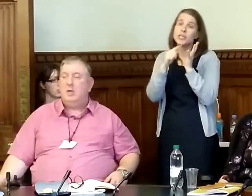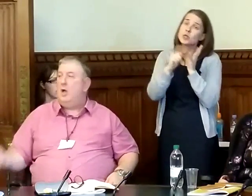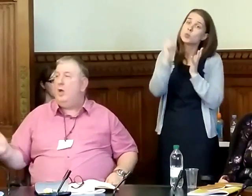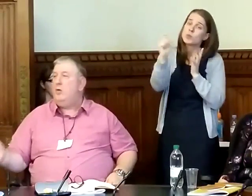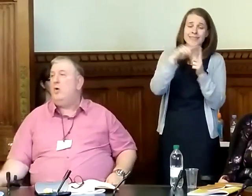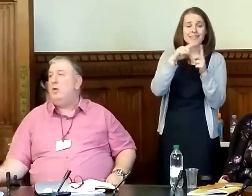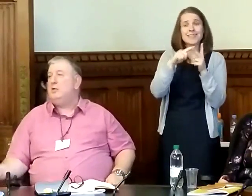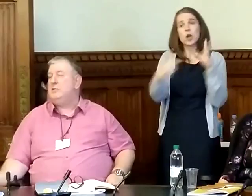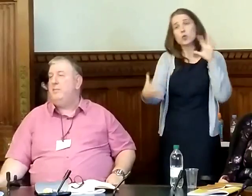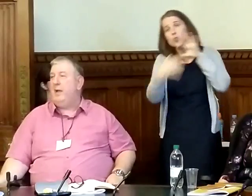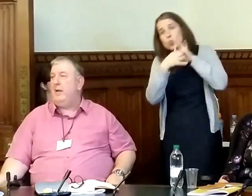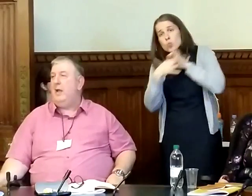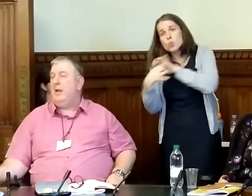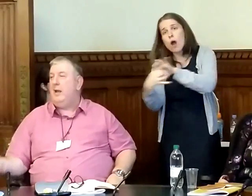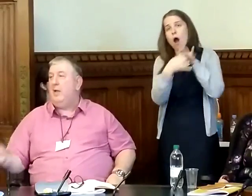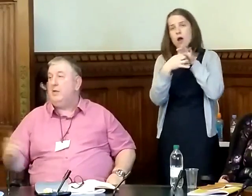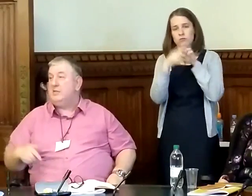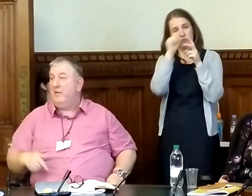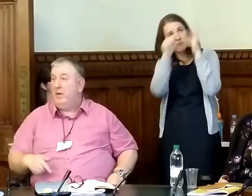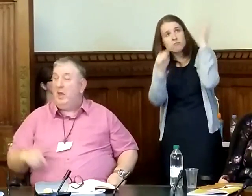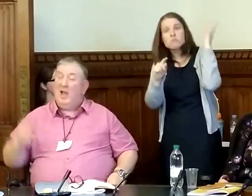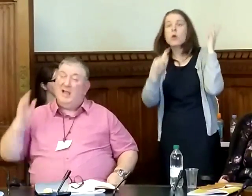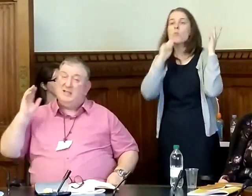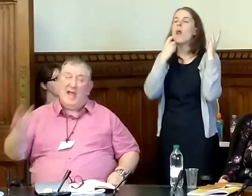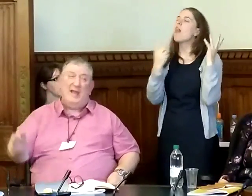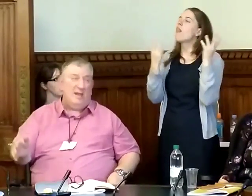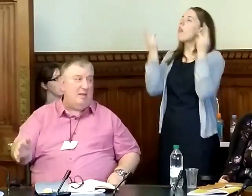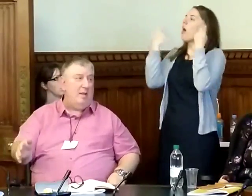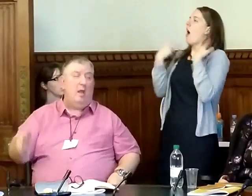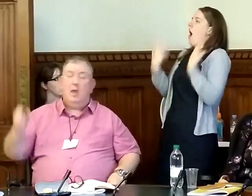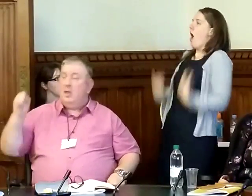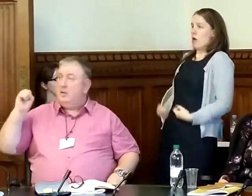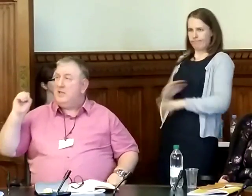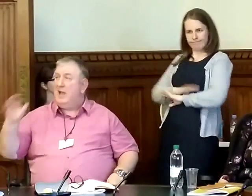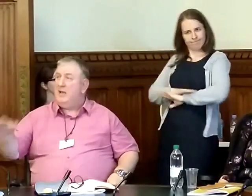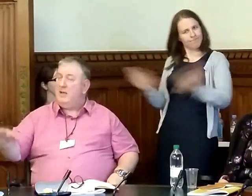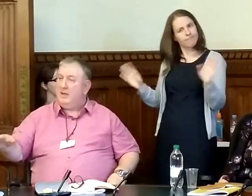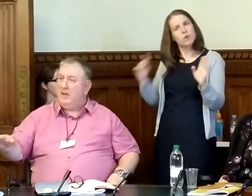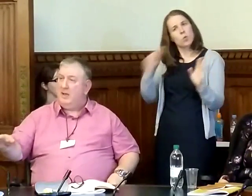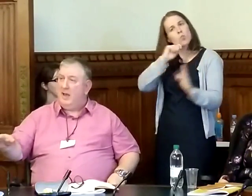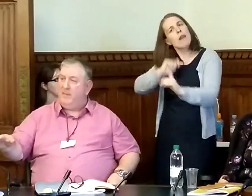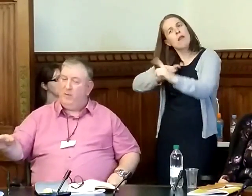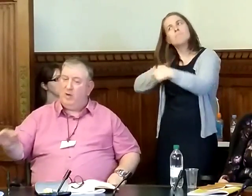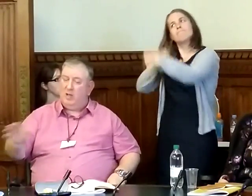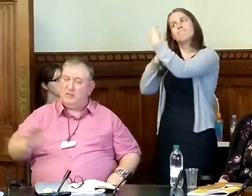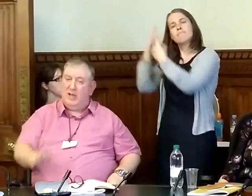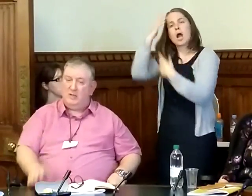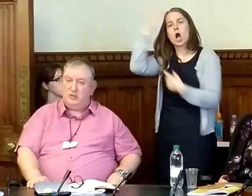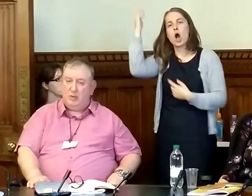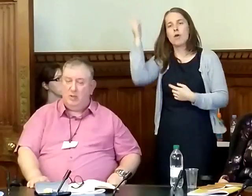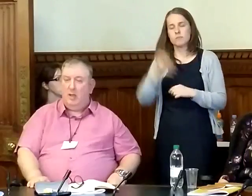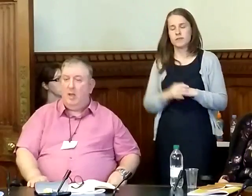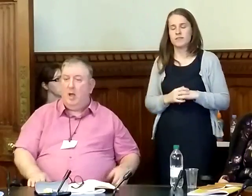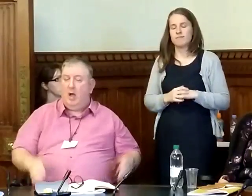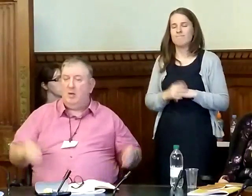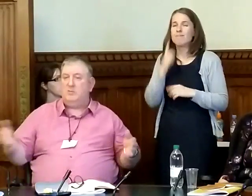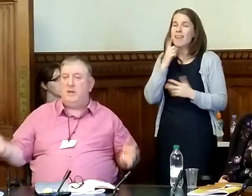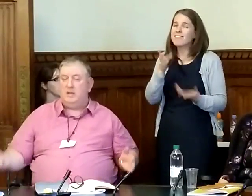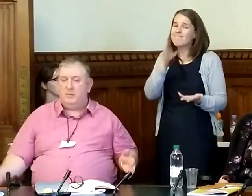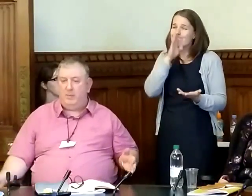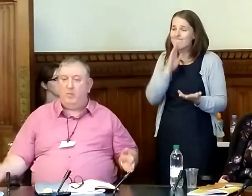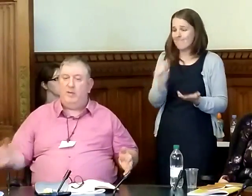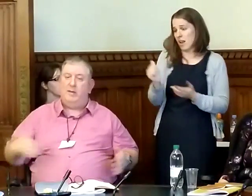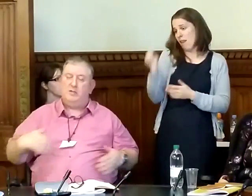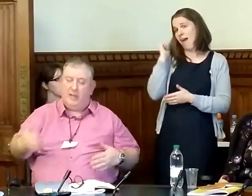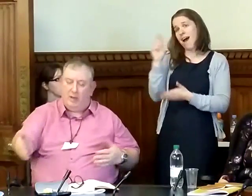and other unions are not going to sit back and allow this government. And sadly, before the last election, I